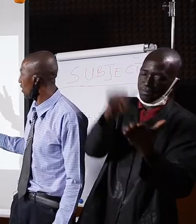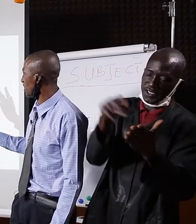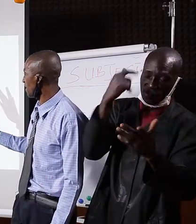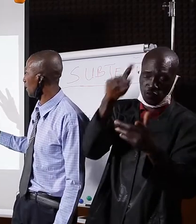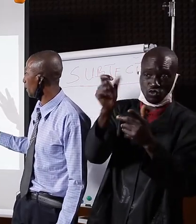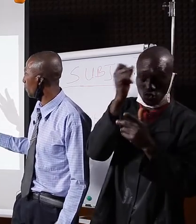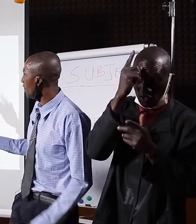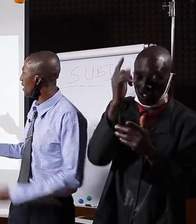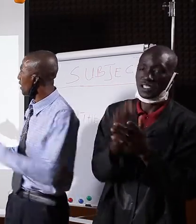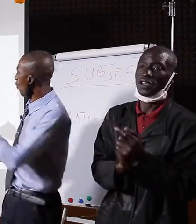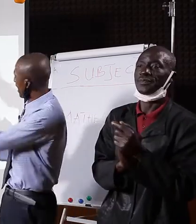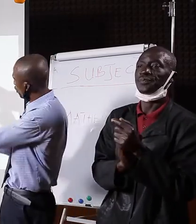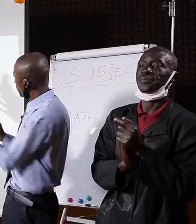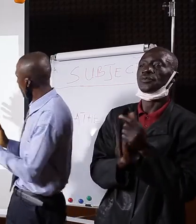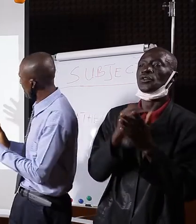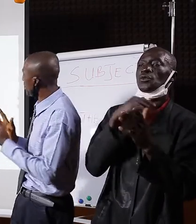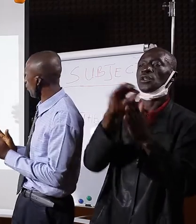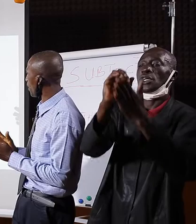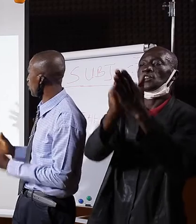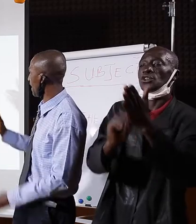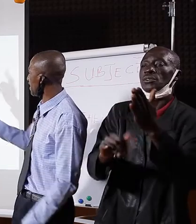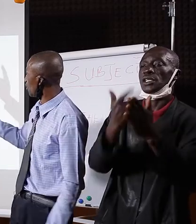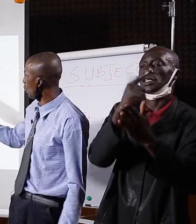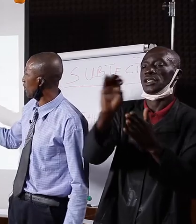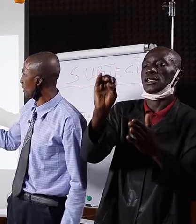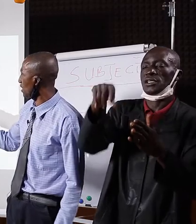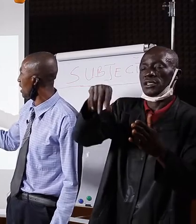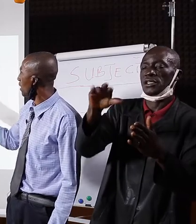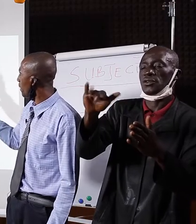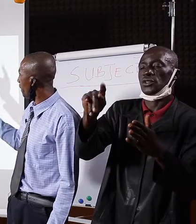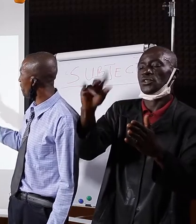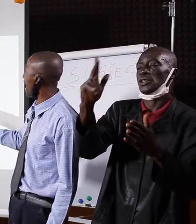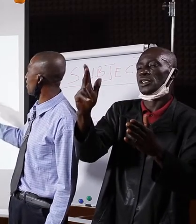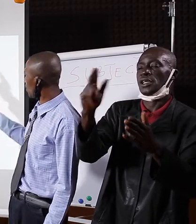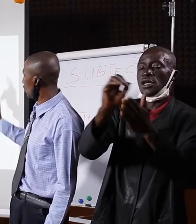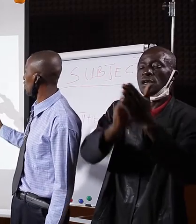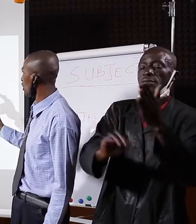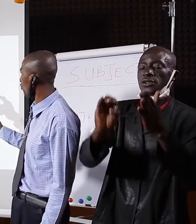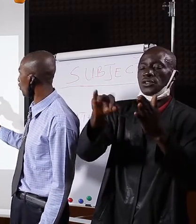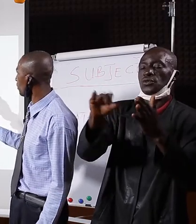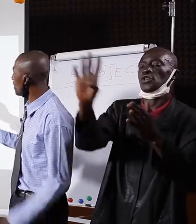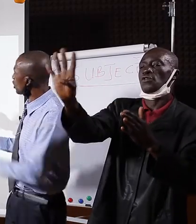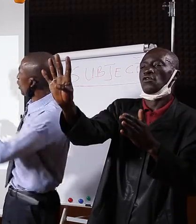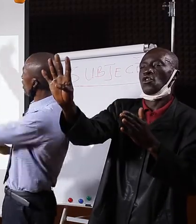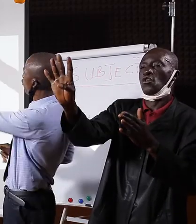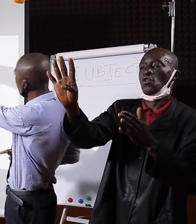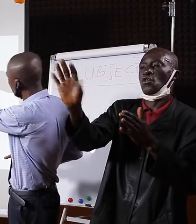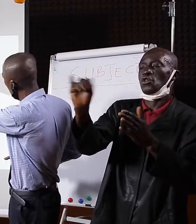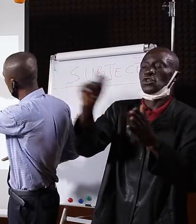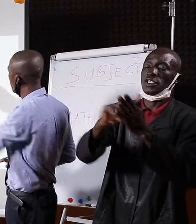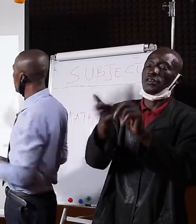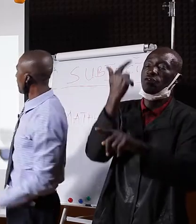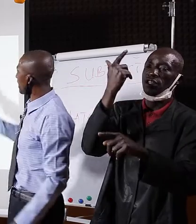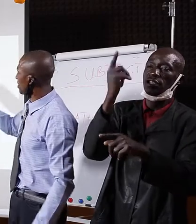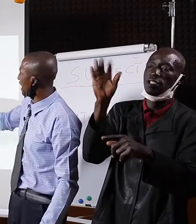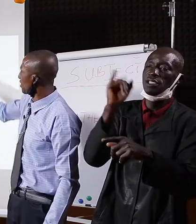better understanding. We are subtracting the equation. That is equation 3 minus equation 4. So the first